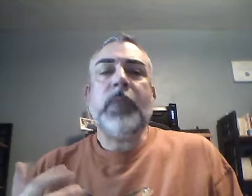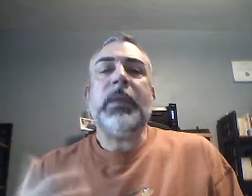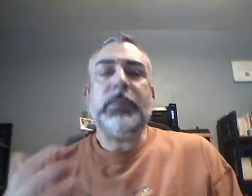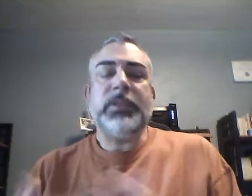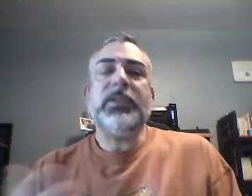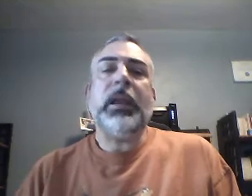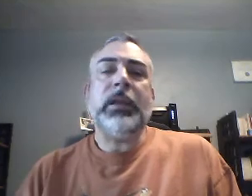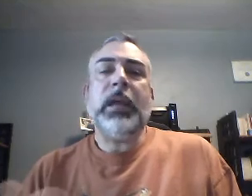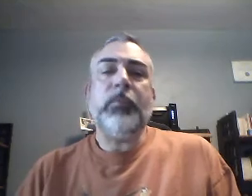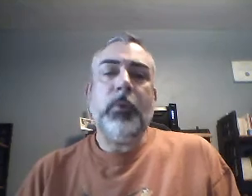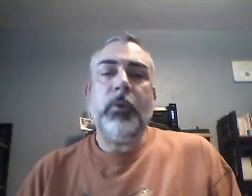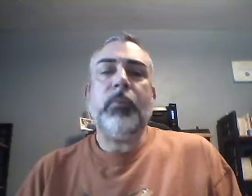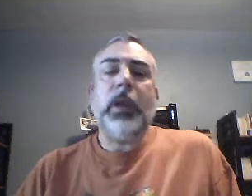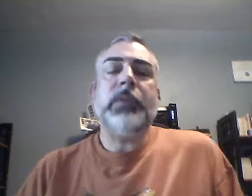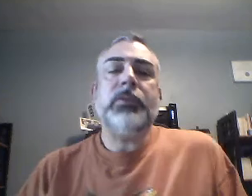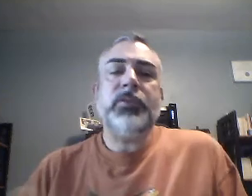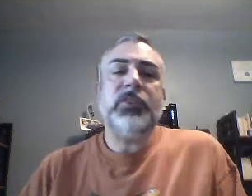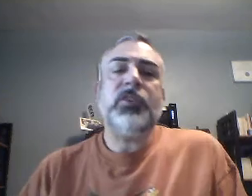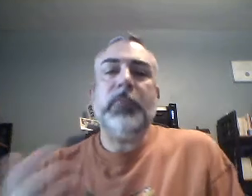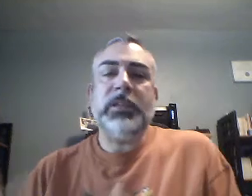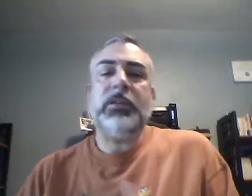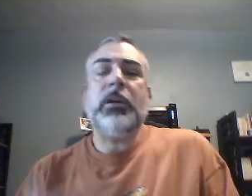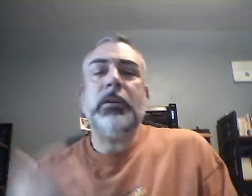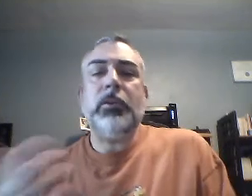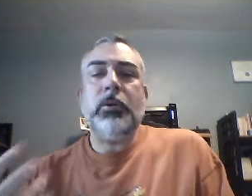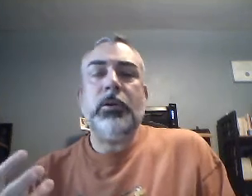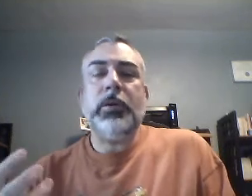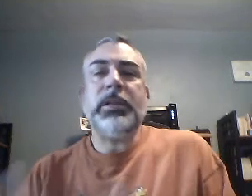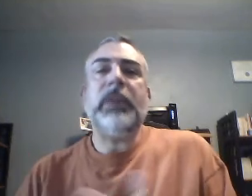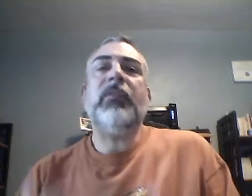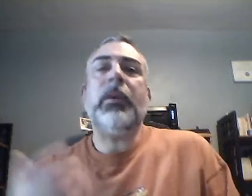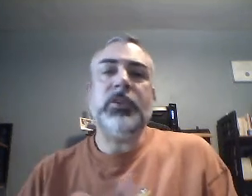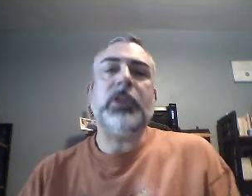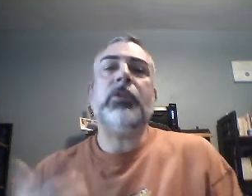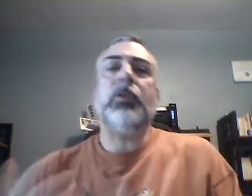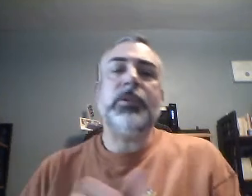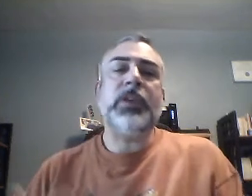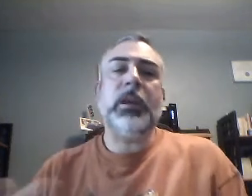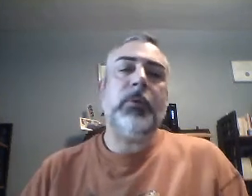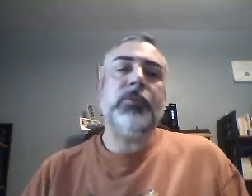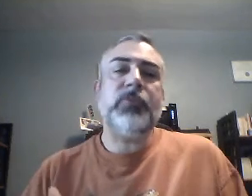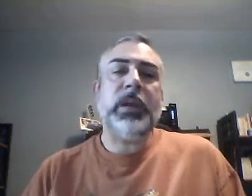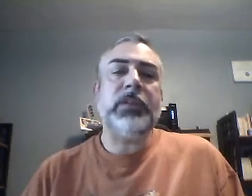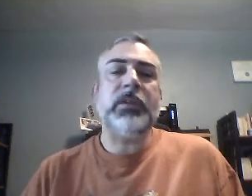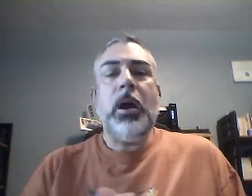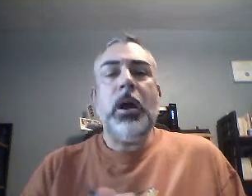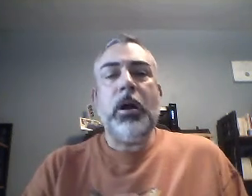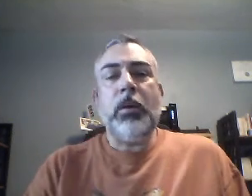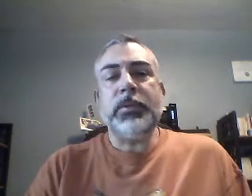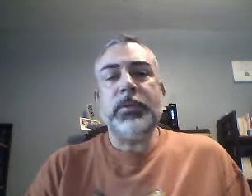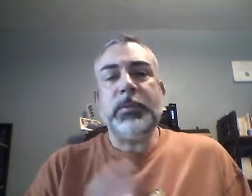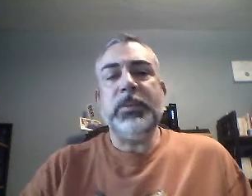That was assigned at birth, right? So cisgender means you identify with the gender you were assigned at birth. Trans sometimes means